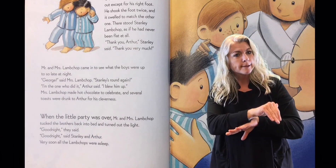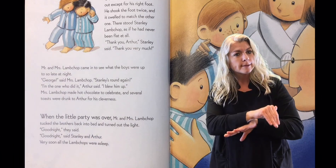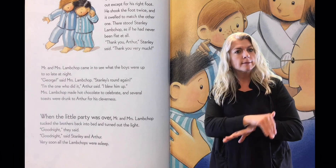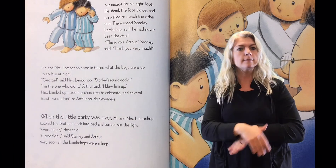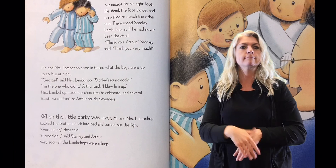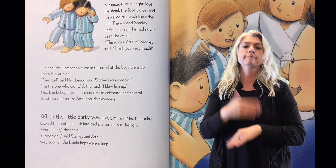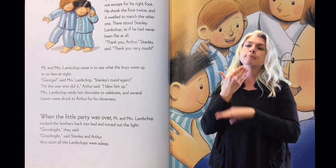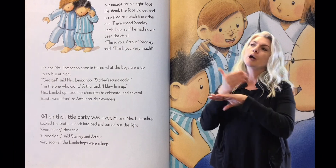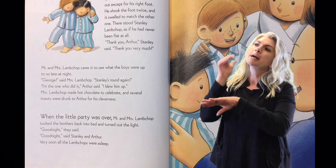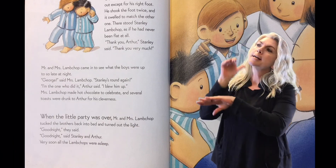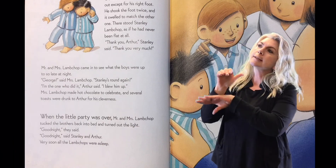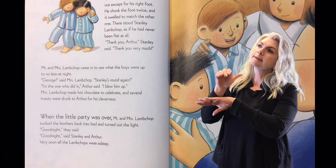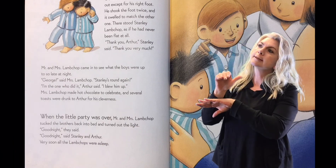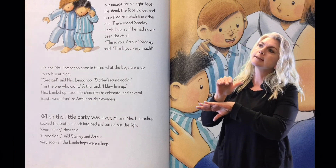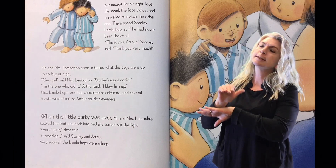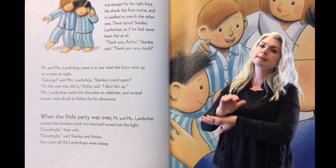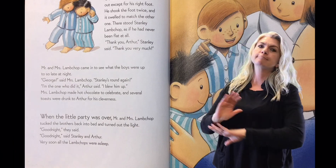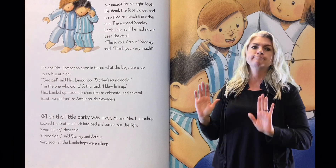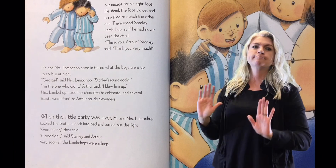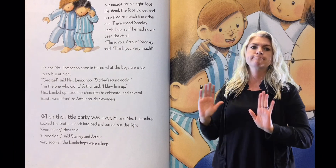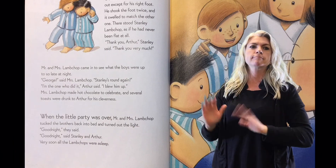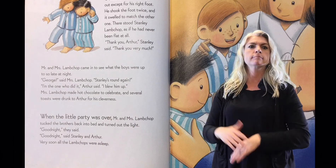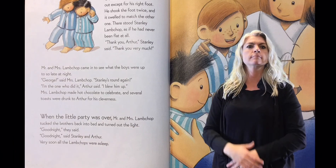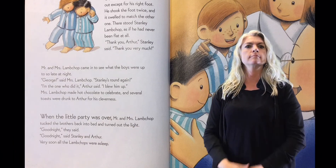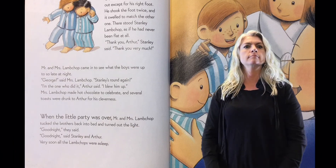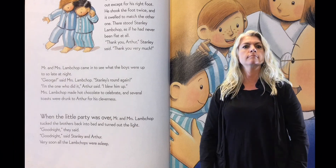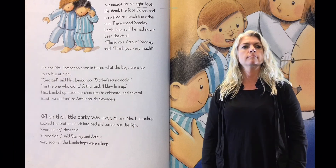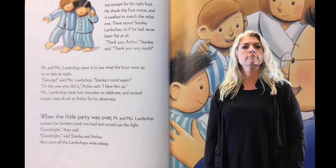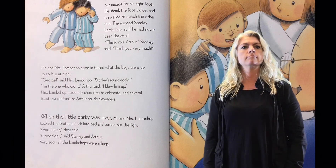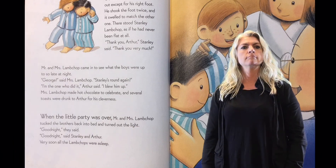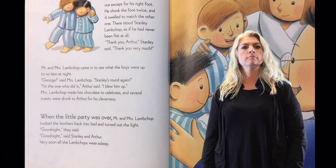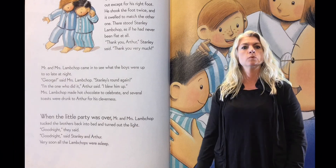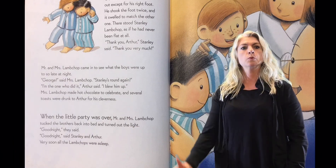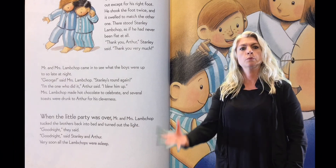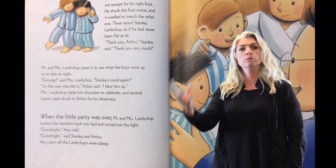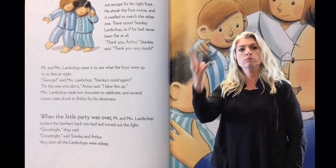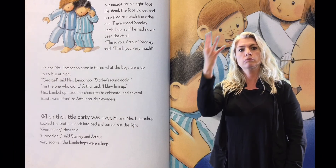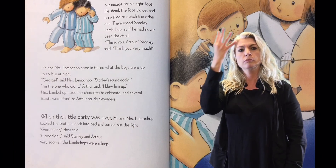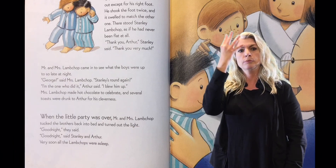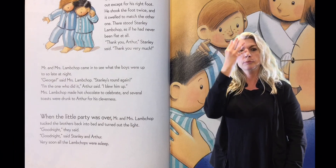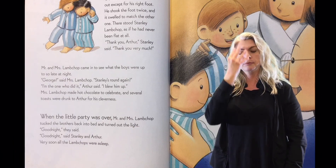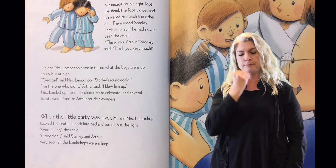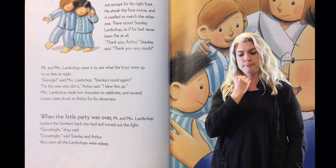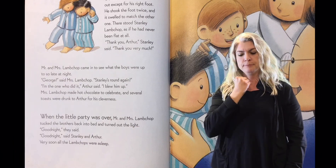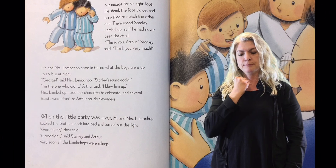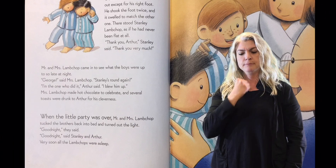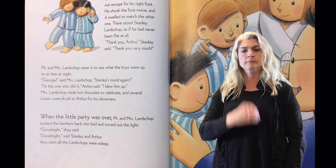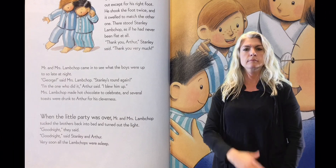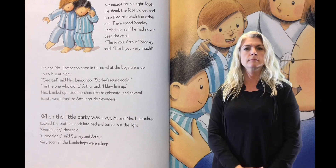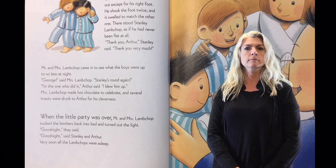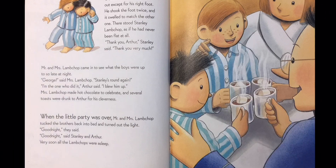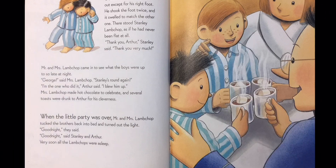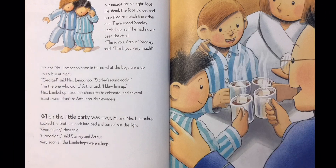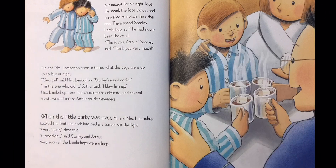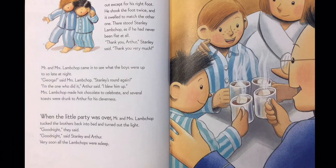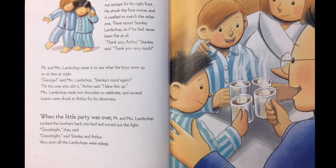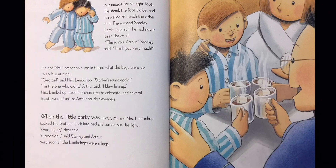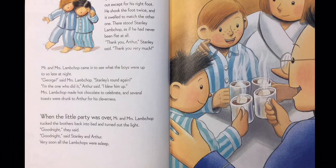they said. "Good night," said Stanley and Arthur. Very soon all the Lambchops were asleep.